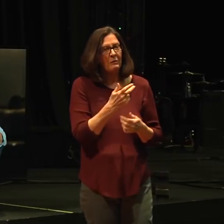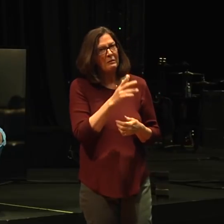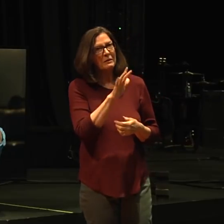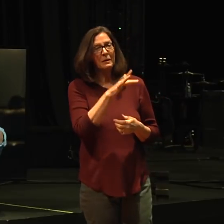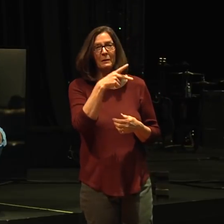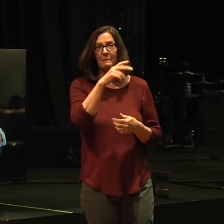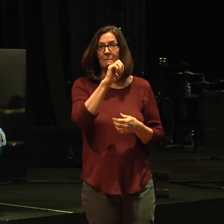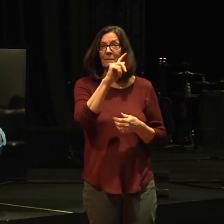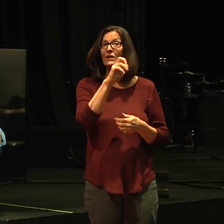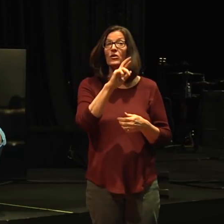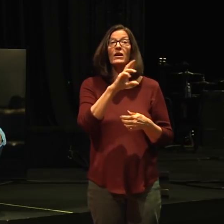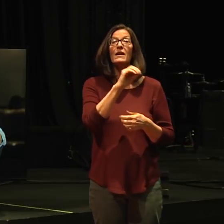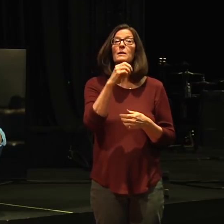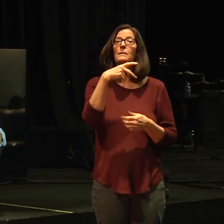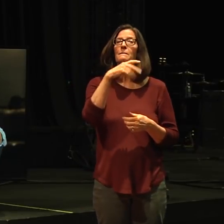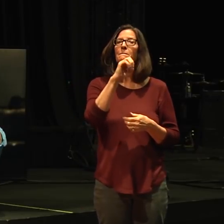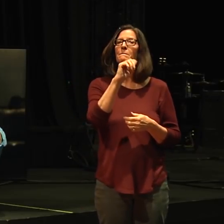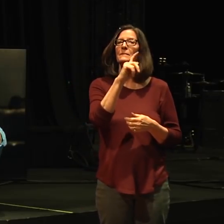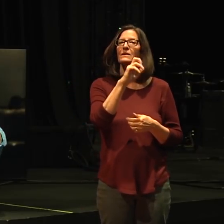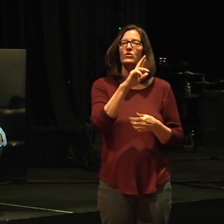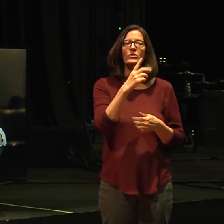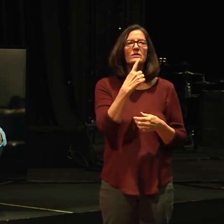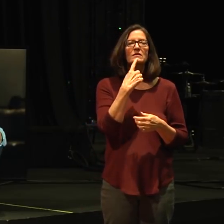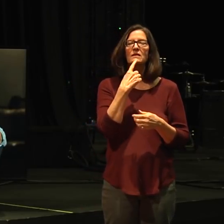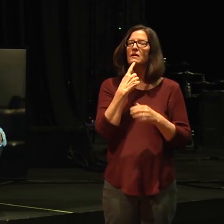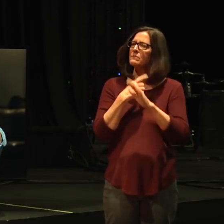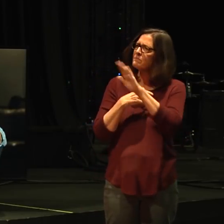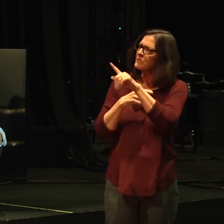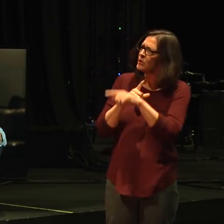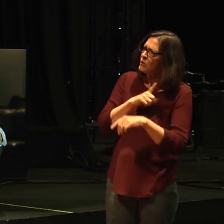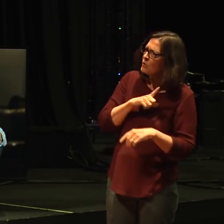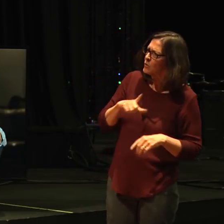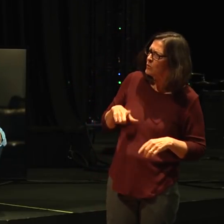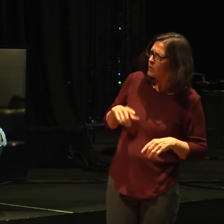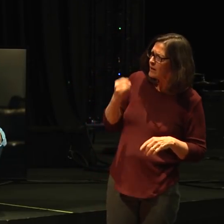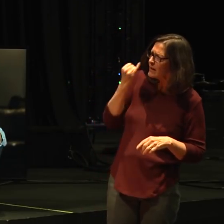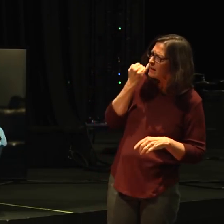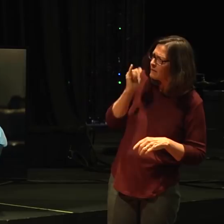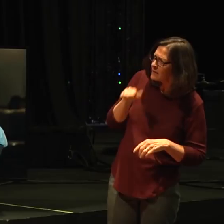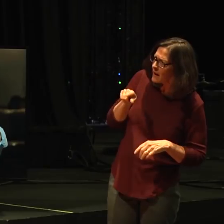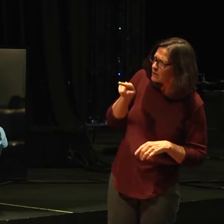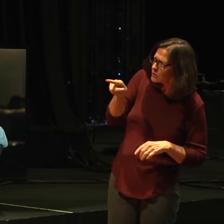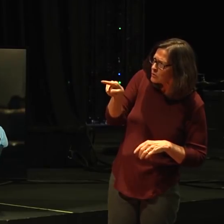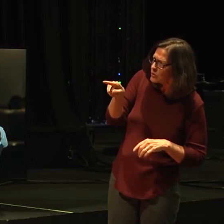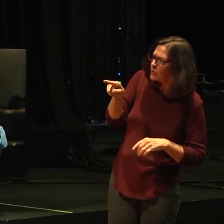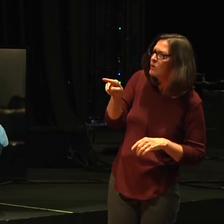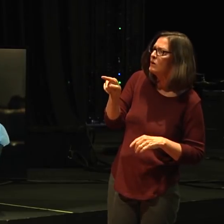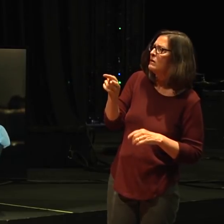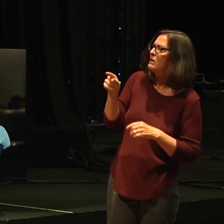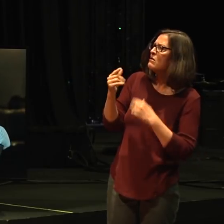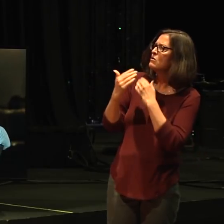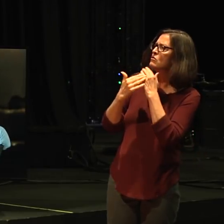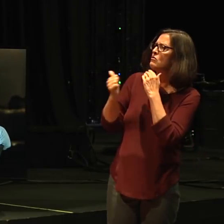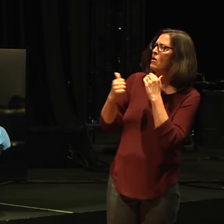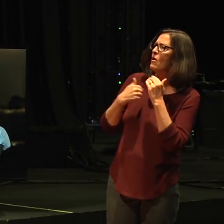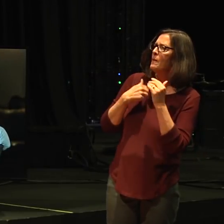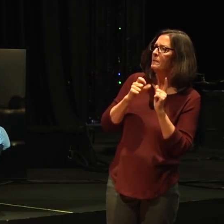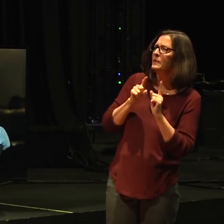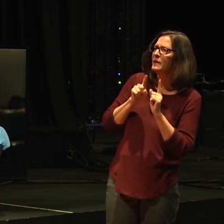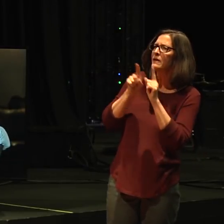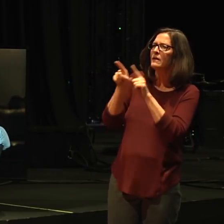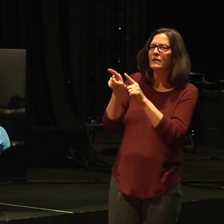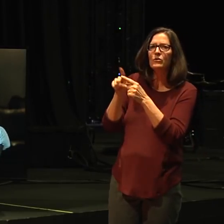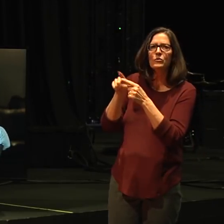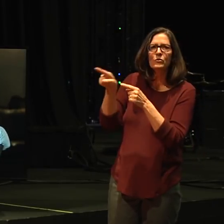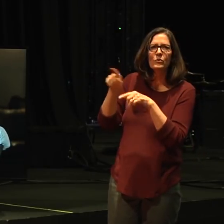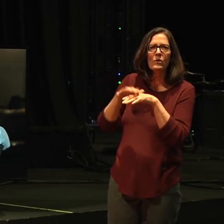Here's the rest of what he actually says. He says, Lord, if it's you, Peter replied, tell me to come to you on the